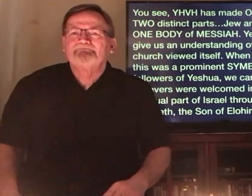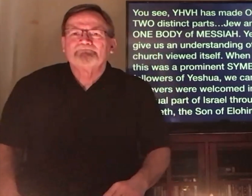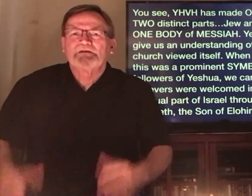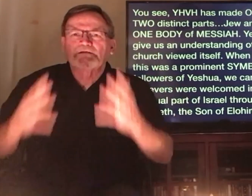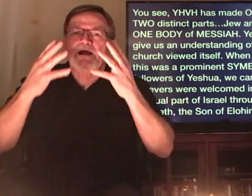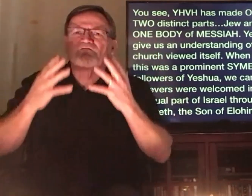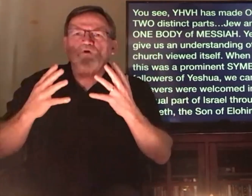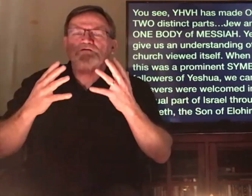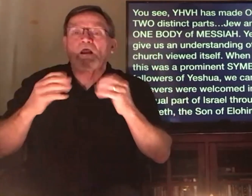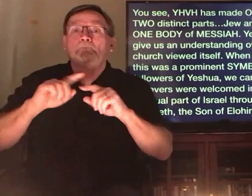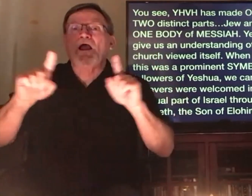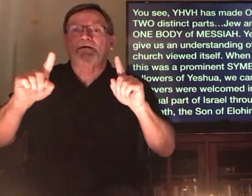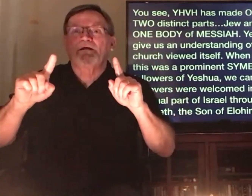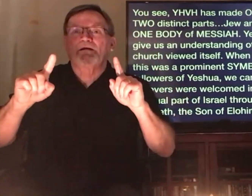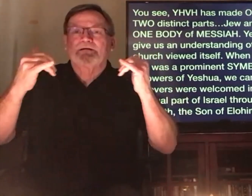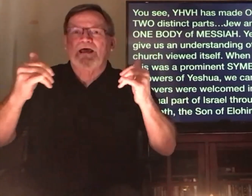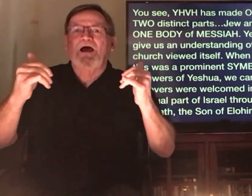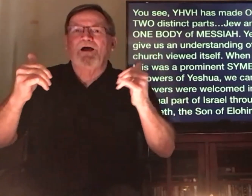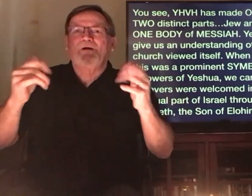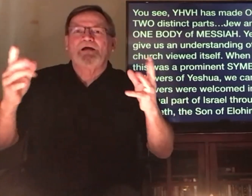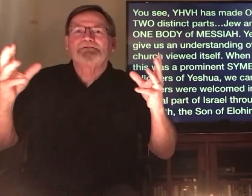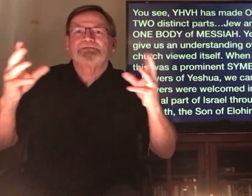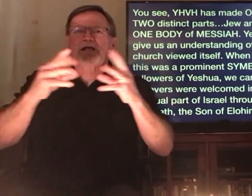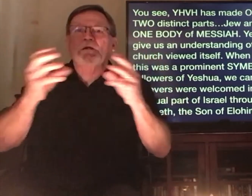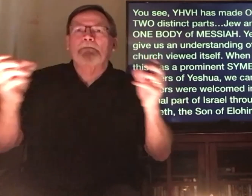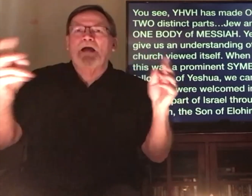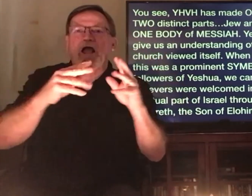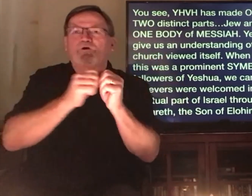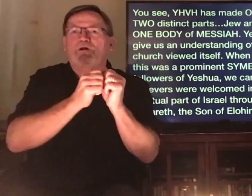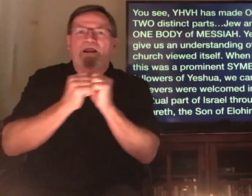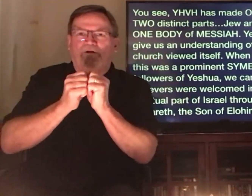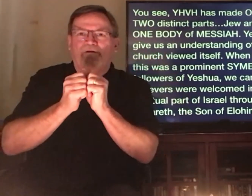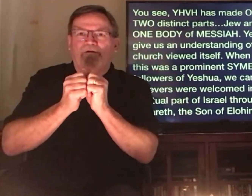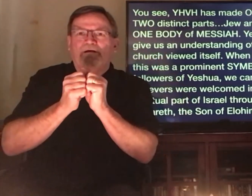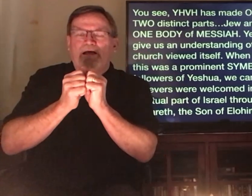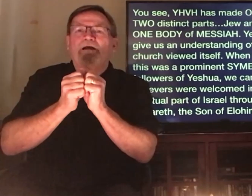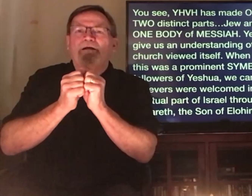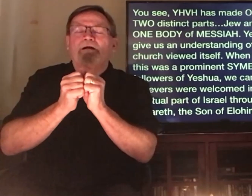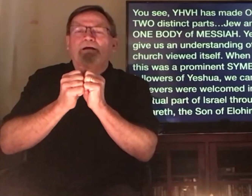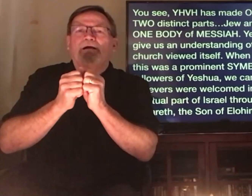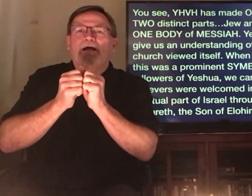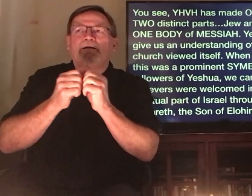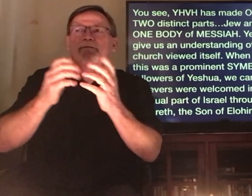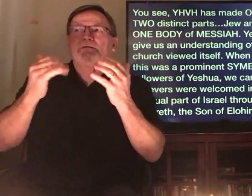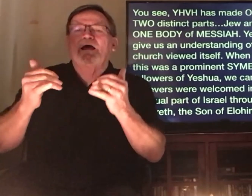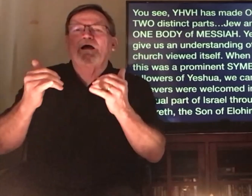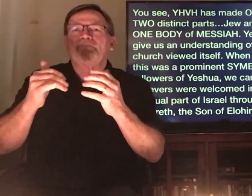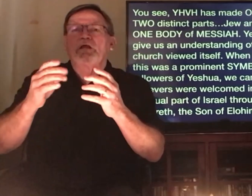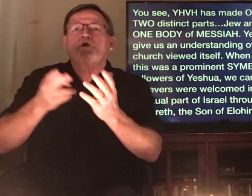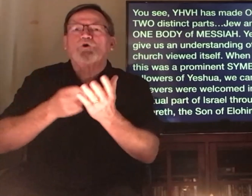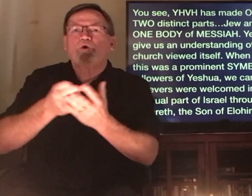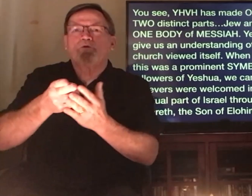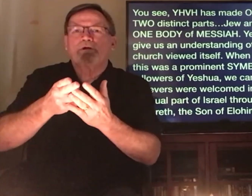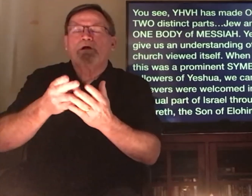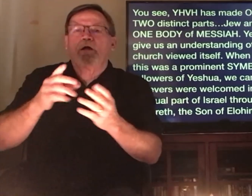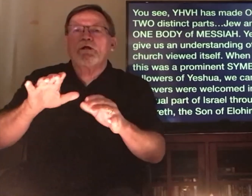together and do many others around the world, same thing. Because the truth now reveals more